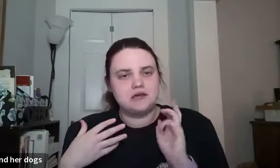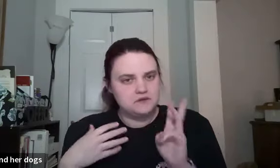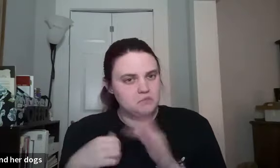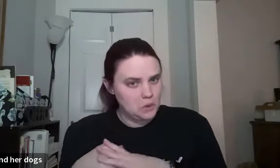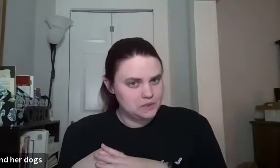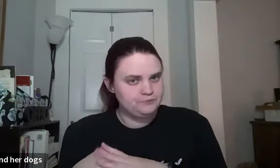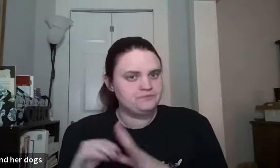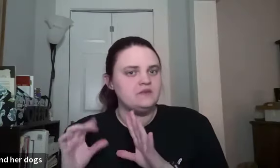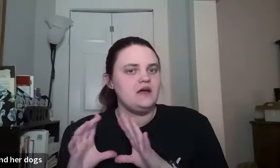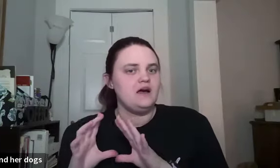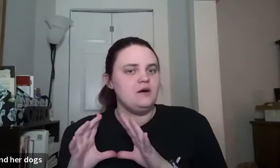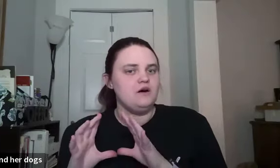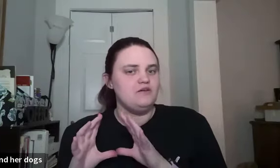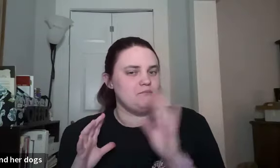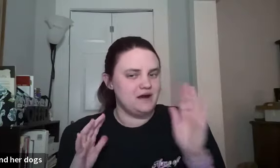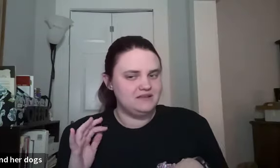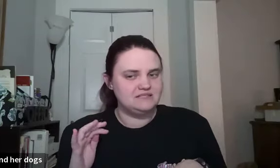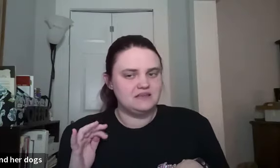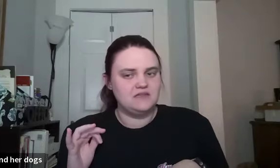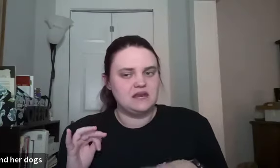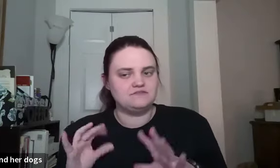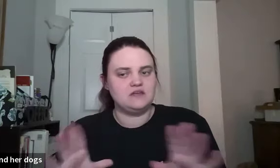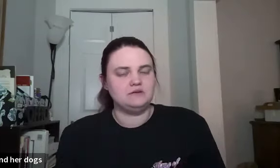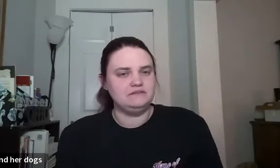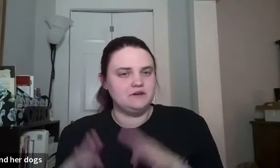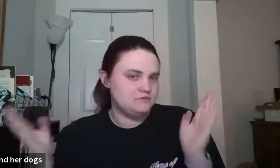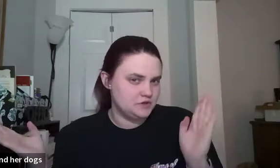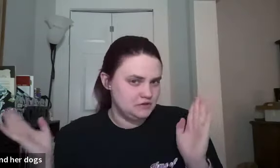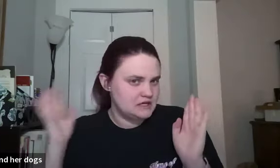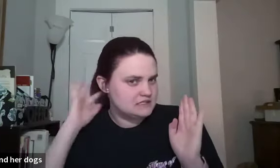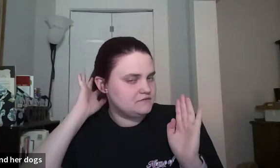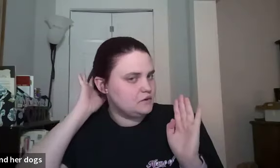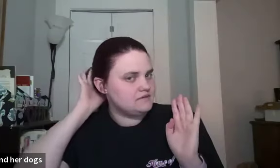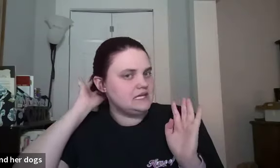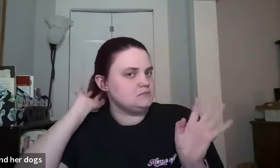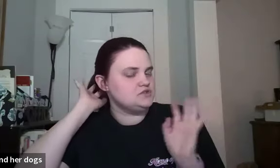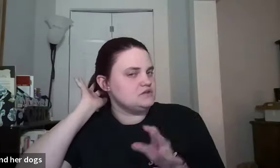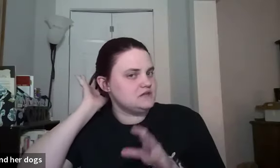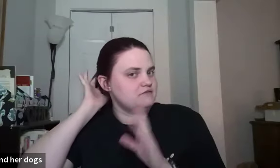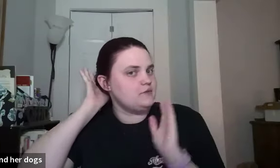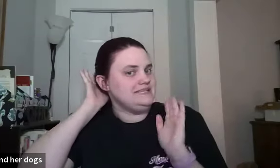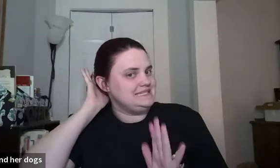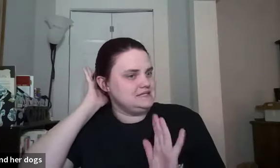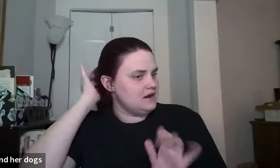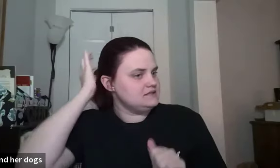7 more on my list. And then after that, I'll leave it open for you guys if you have any animals you can think of that we did not